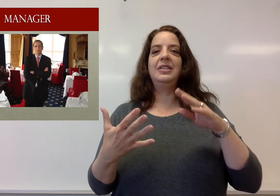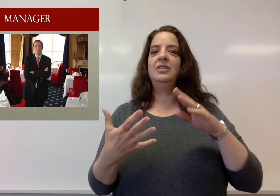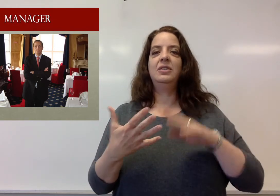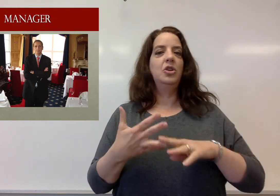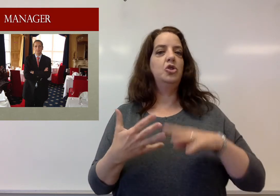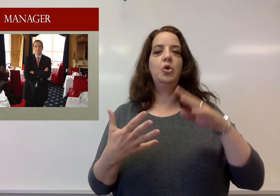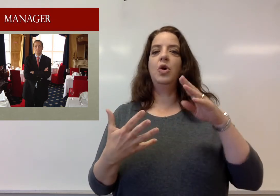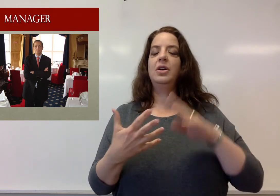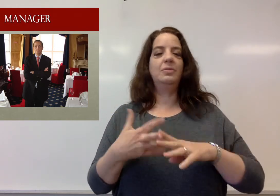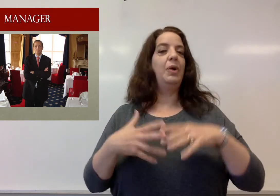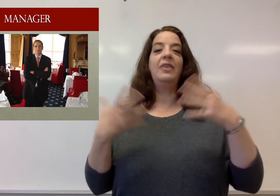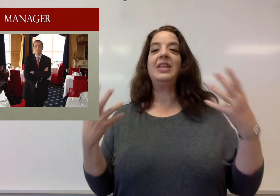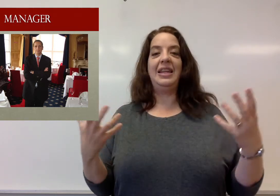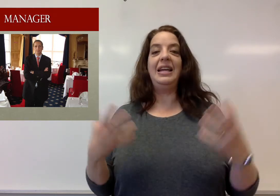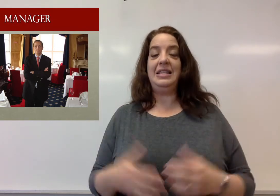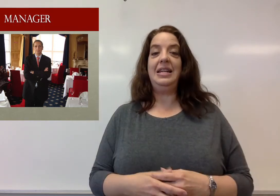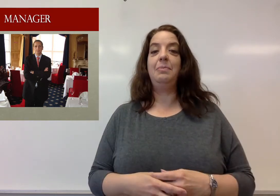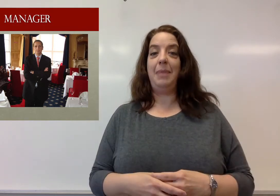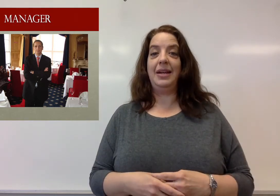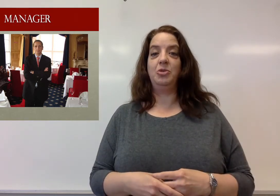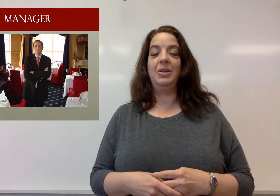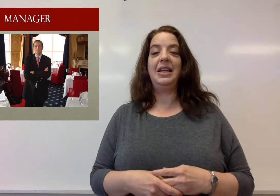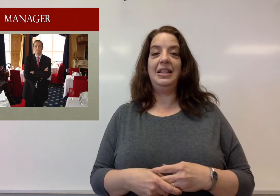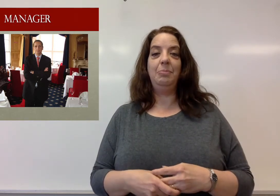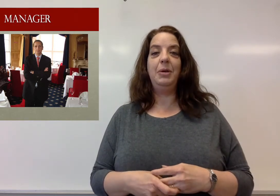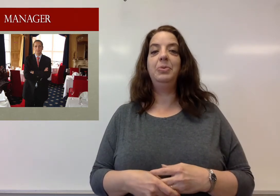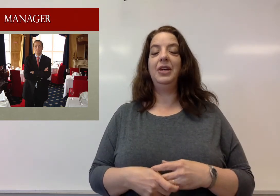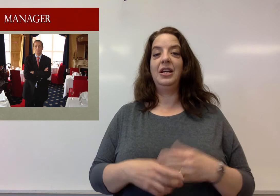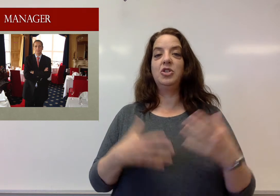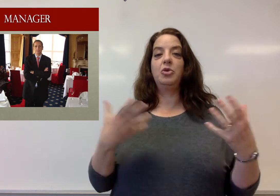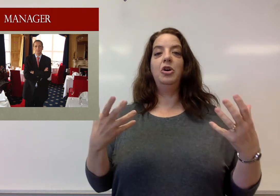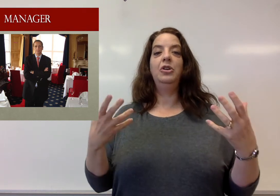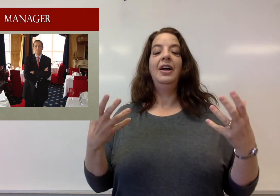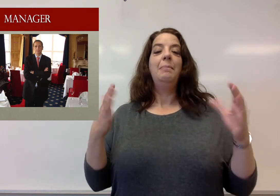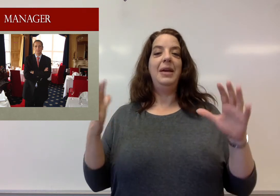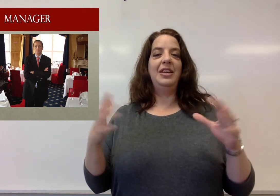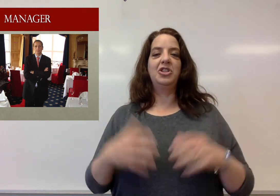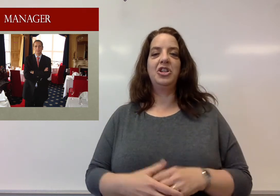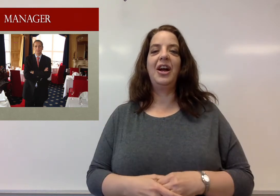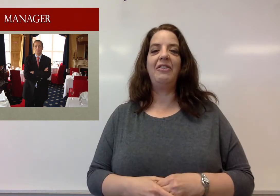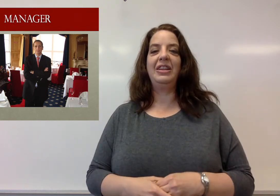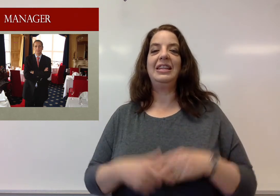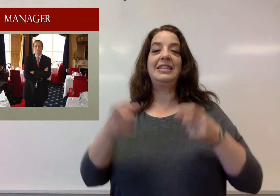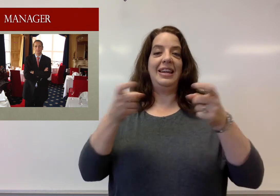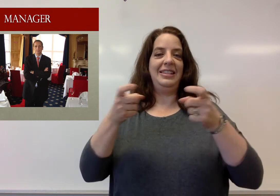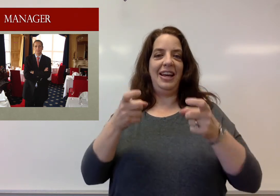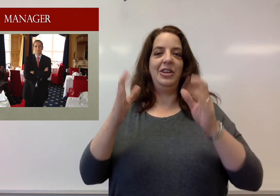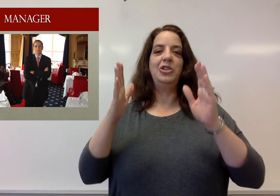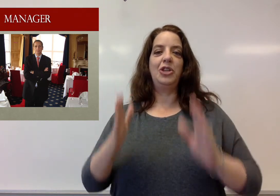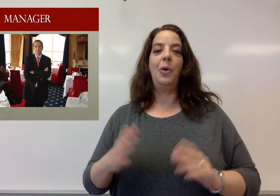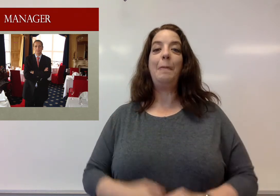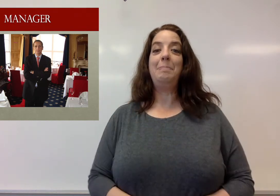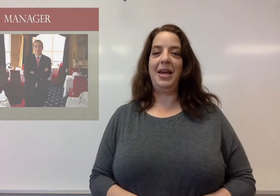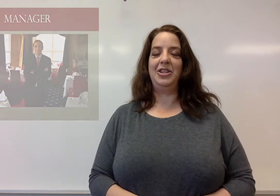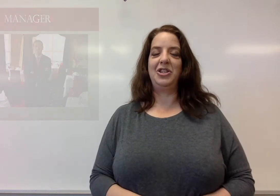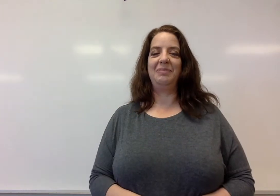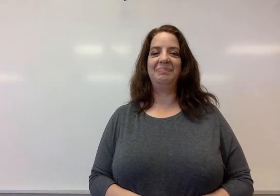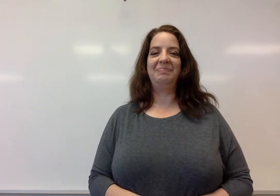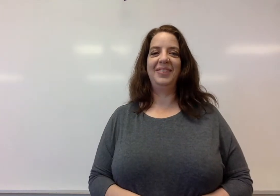offices, stores, whatever, that need management, that need people in control, making sure everything's getting done. So manager.